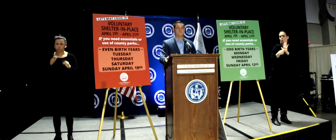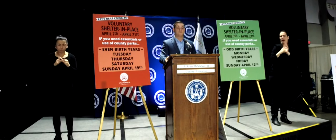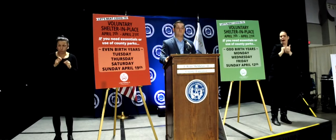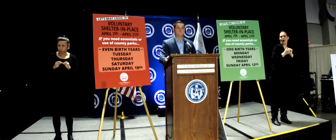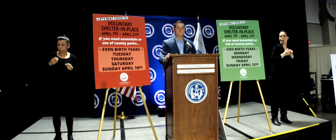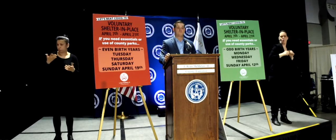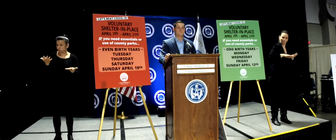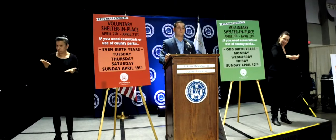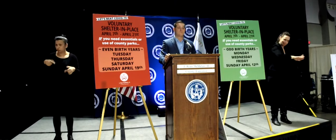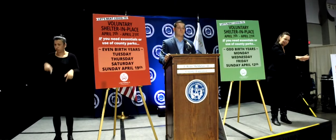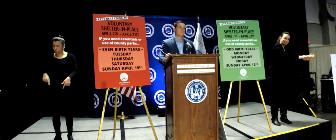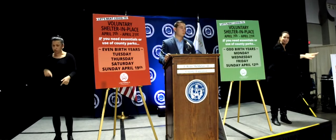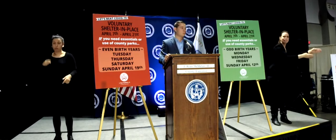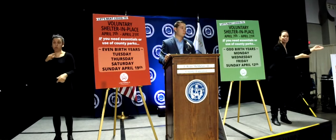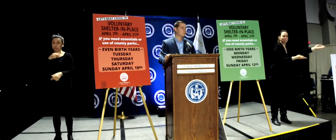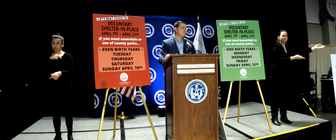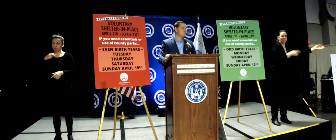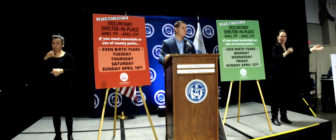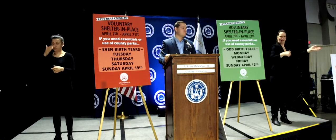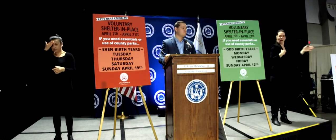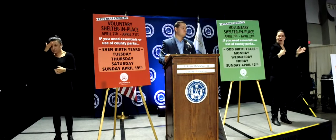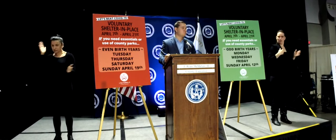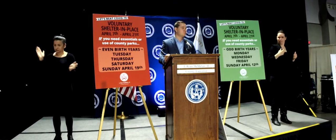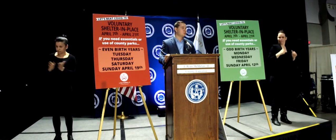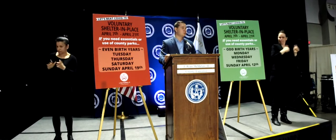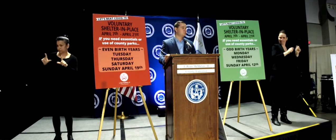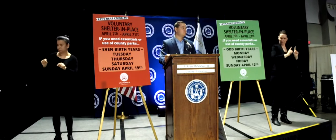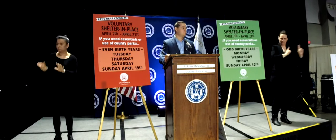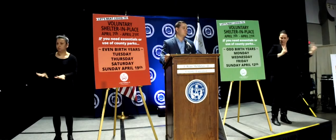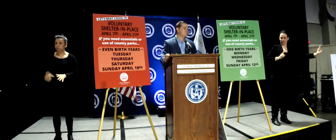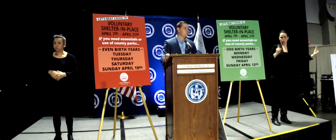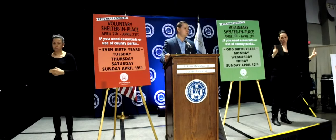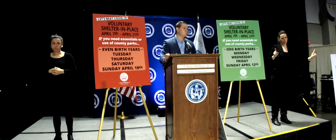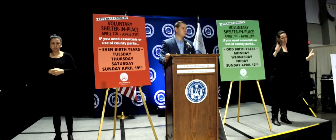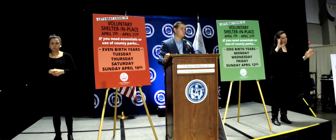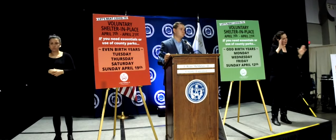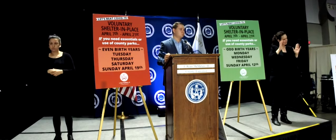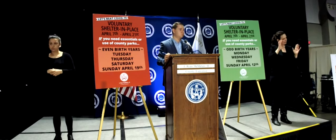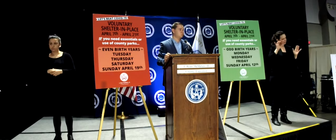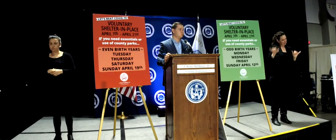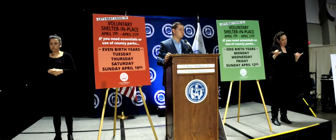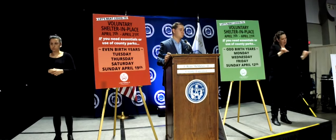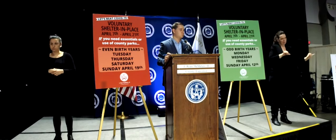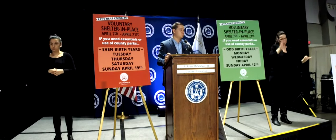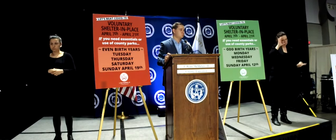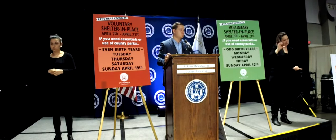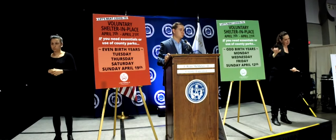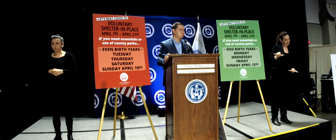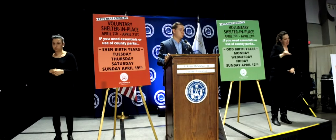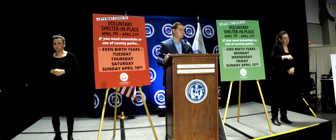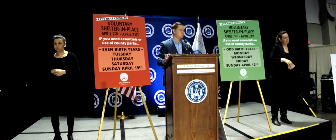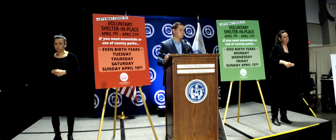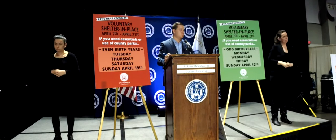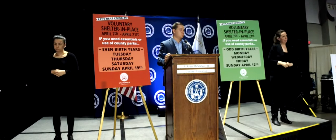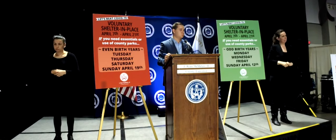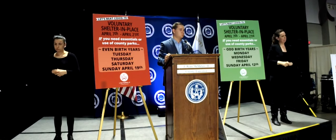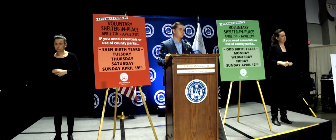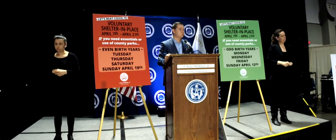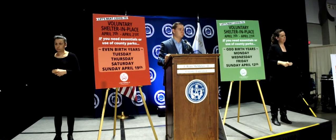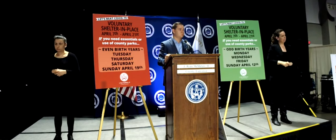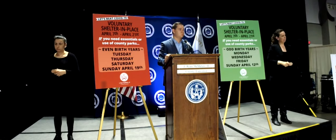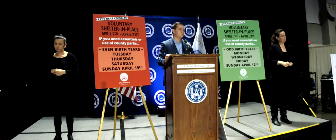me. Ryan, at the risk of repeating a question, a lot of those projection